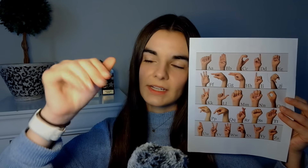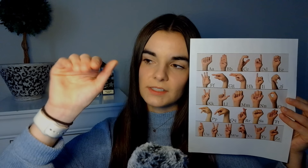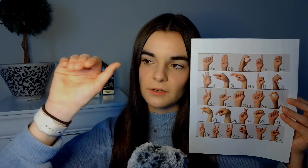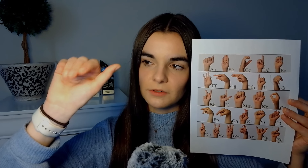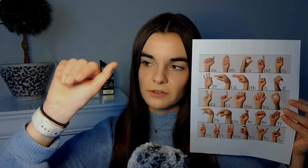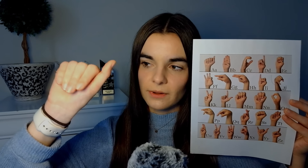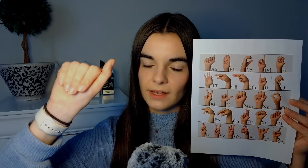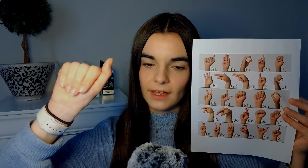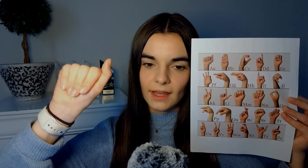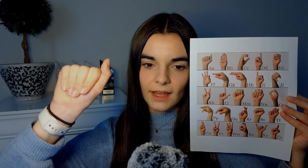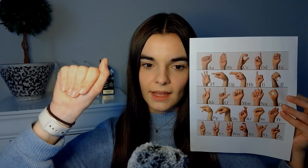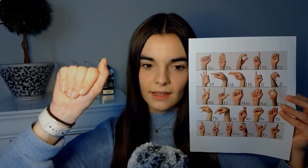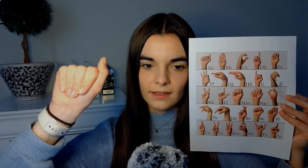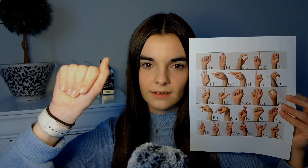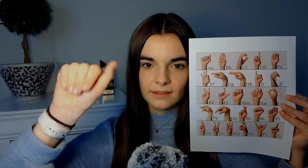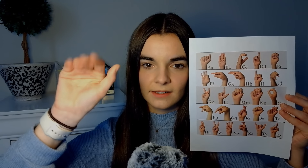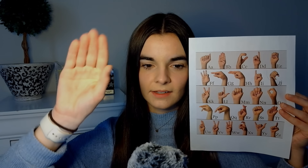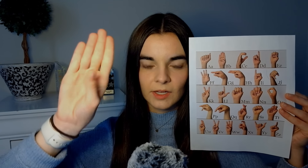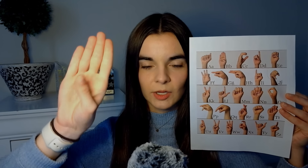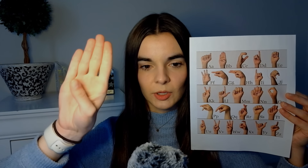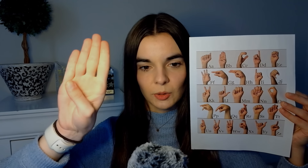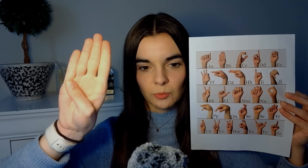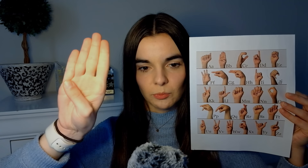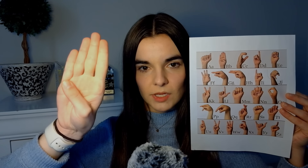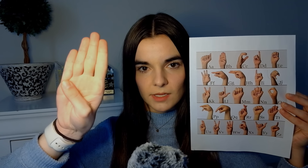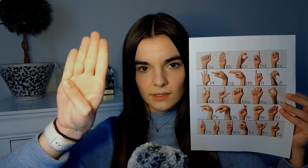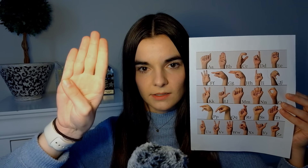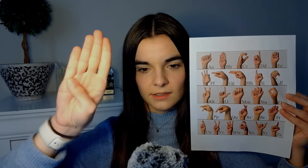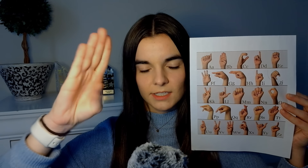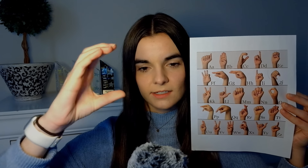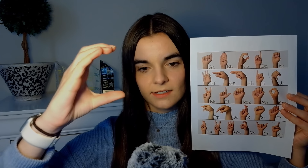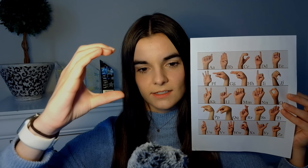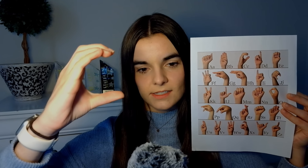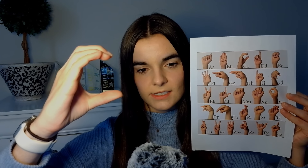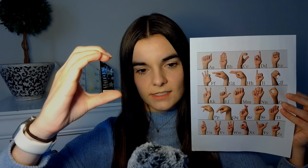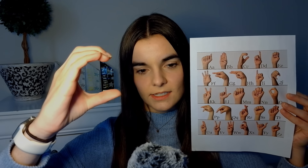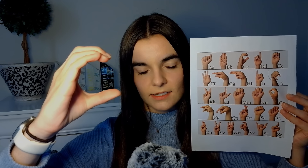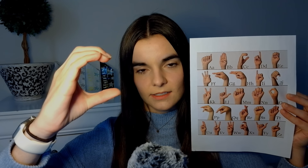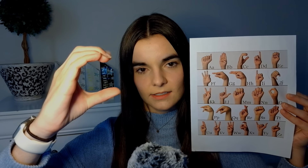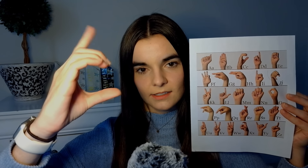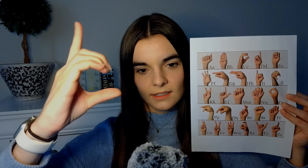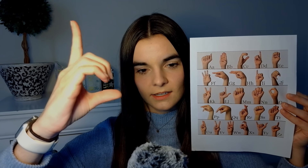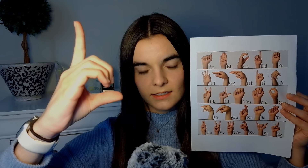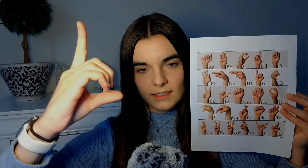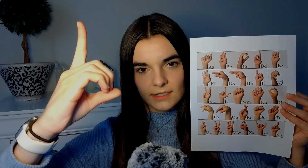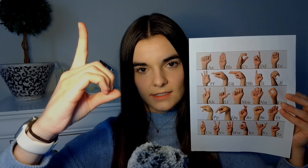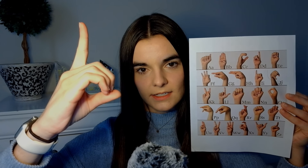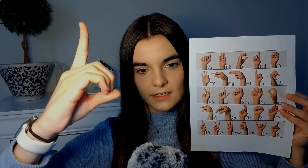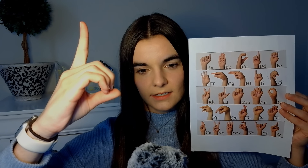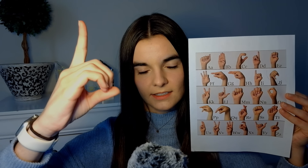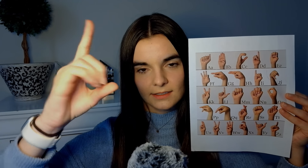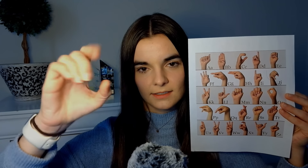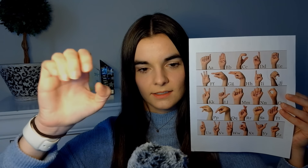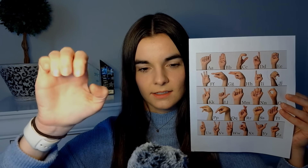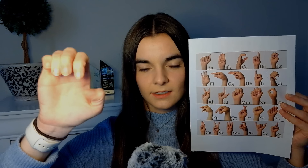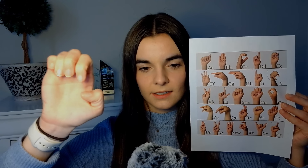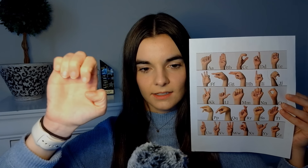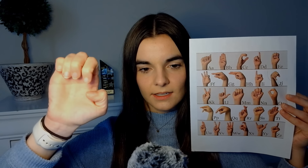go through A, B, C, D, E,